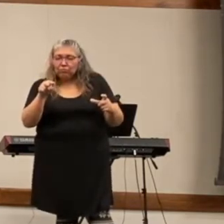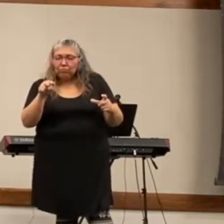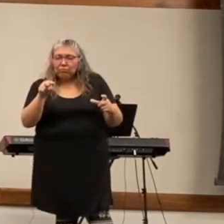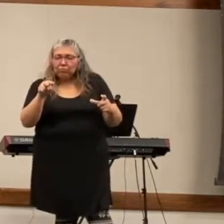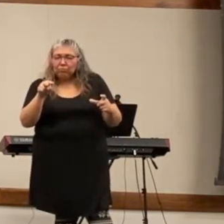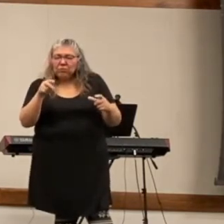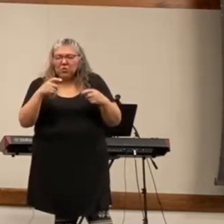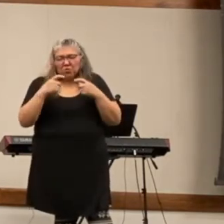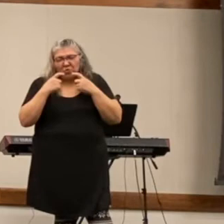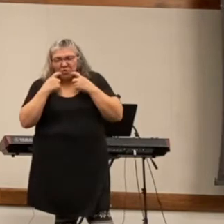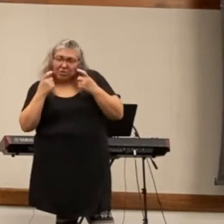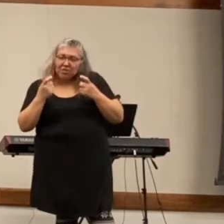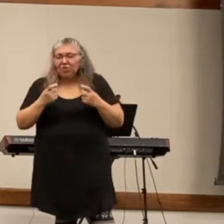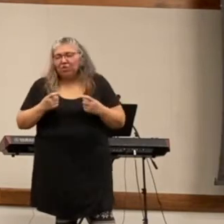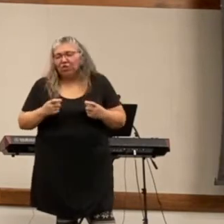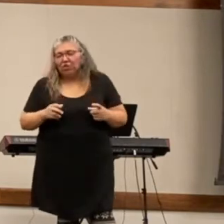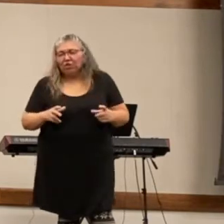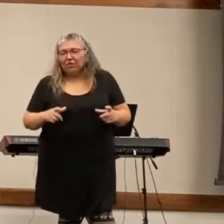Sinner.